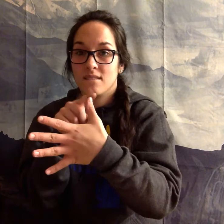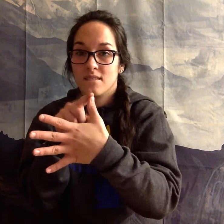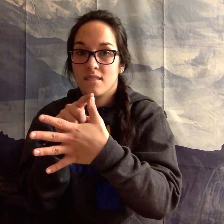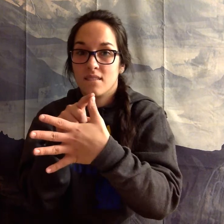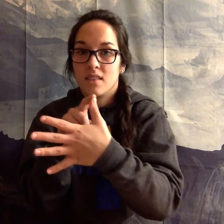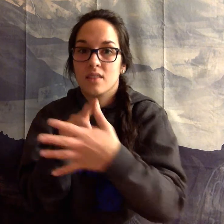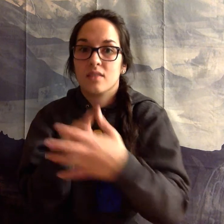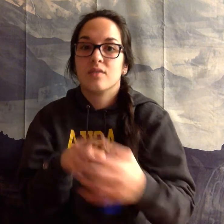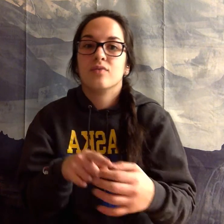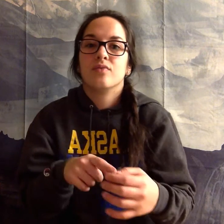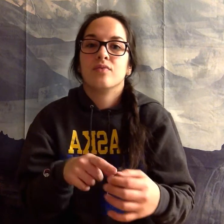Silence!